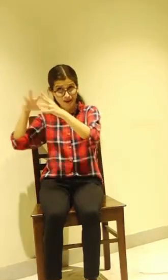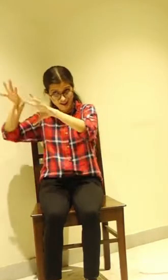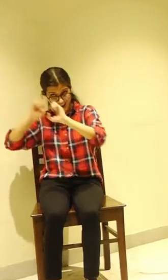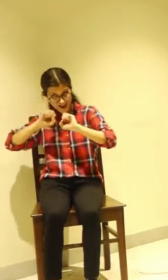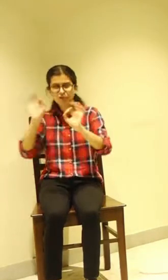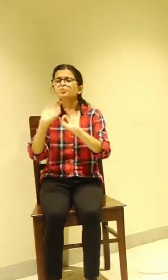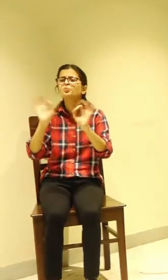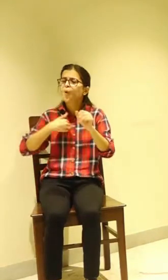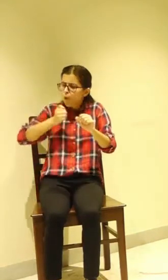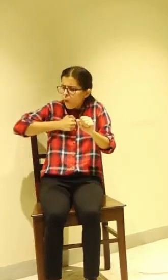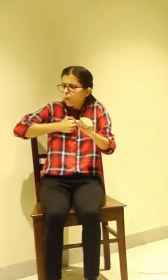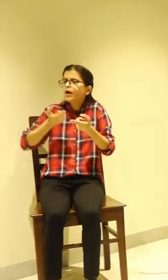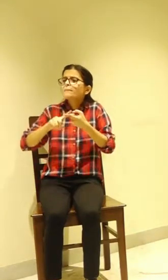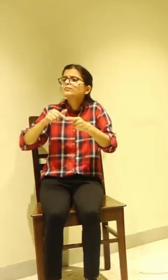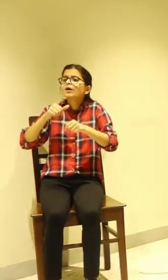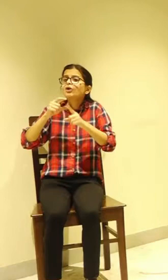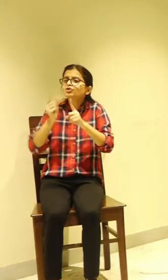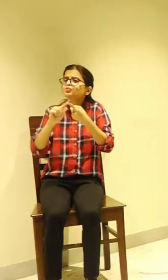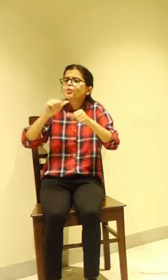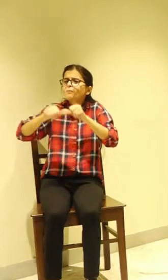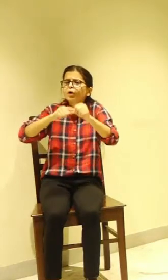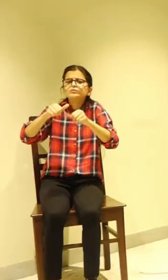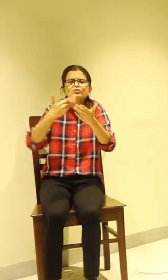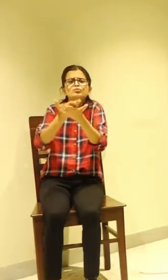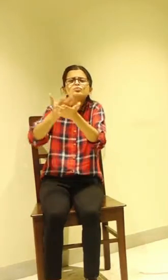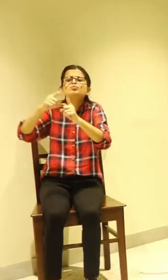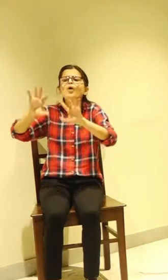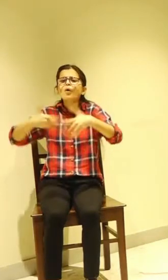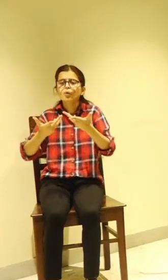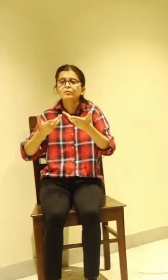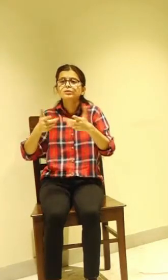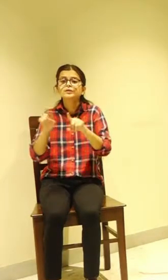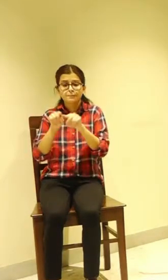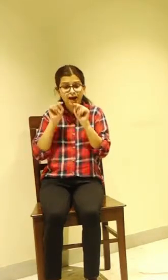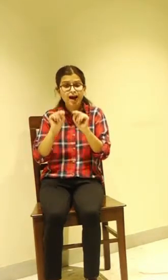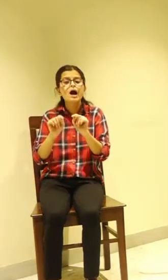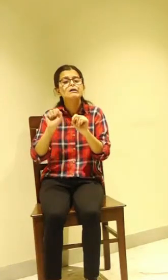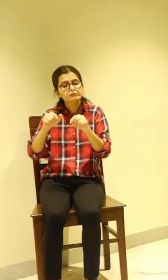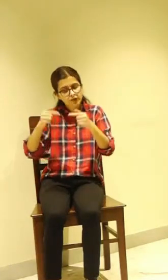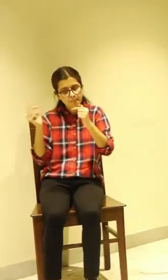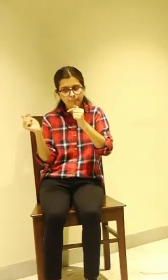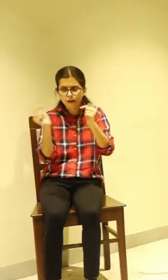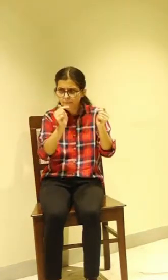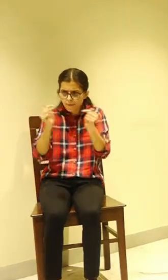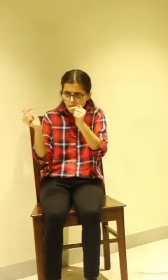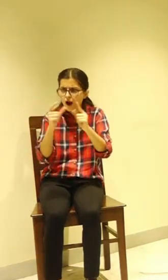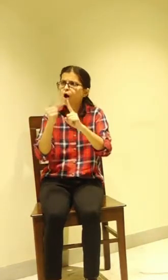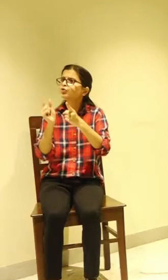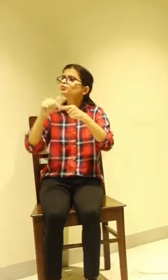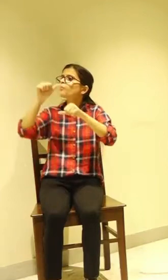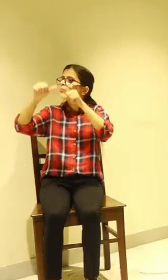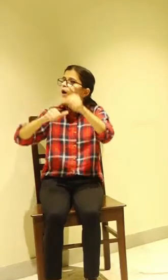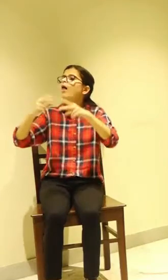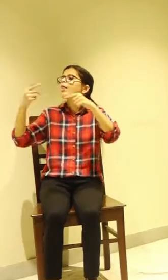Europe. Right. So would you feel that perhaps the debate on due process